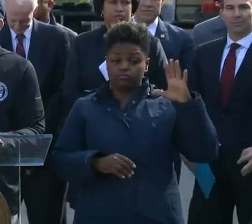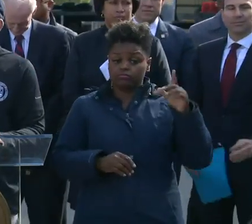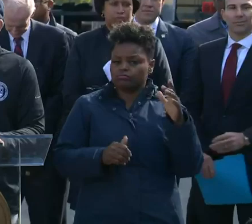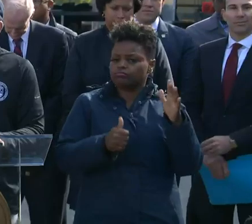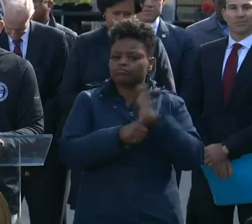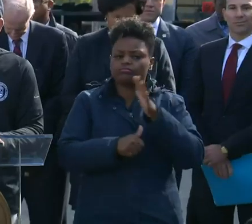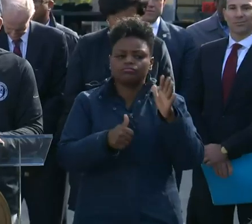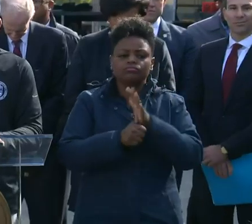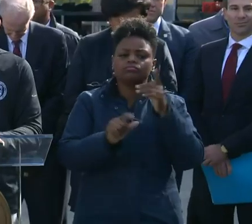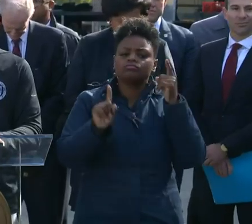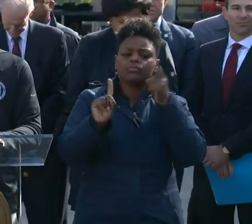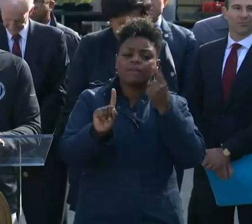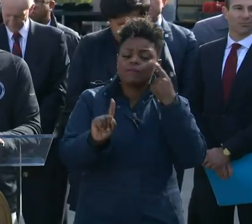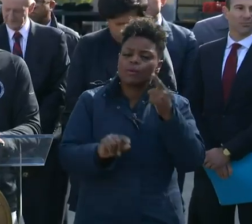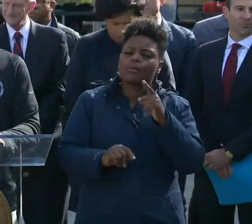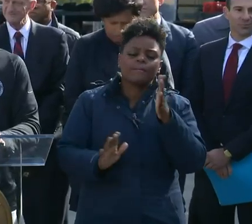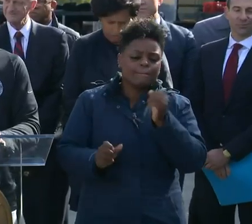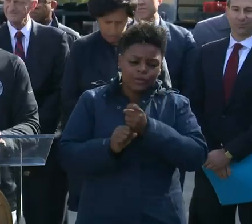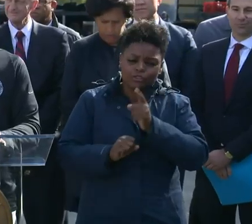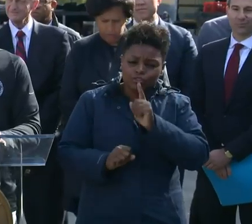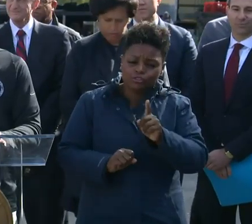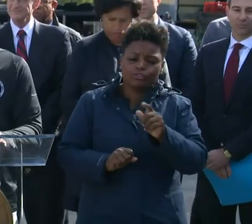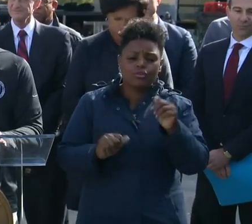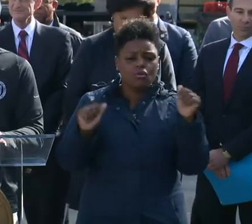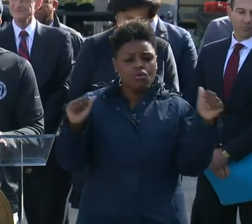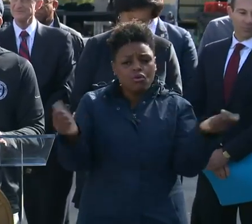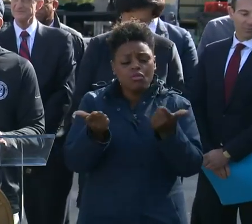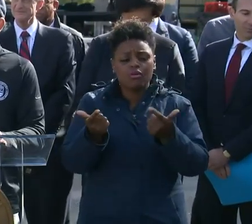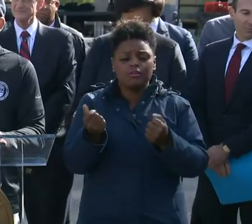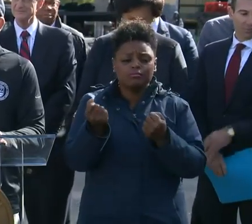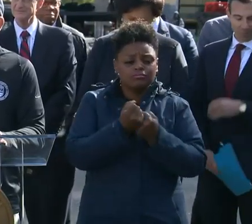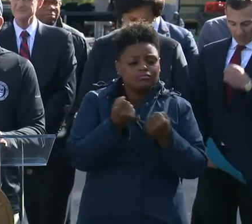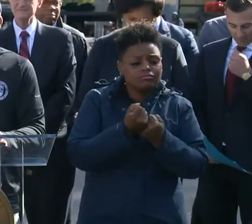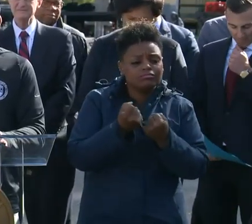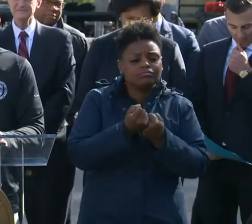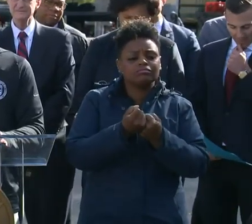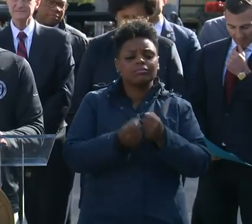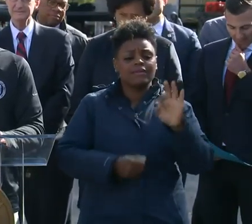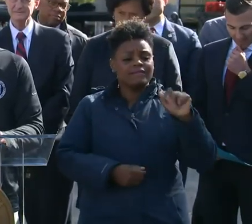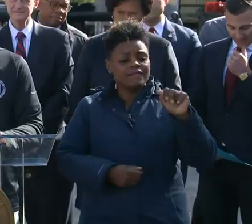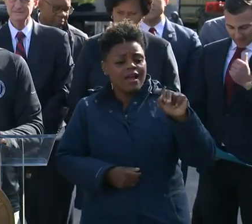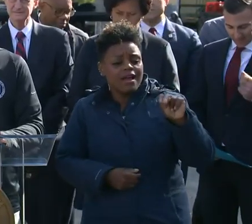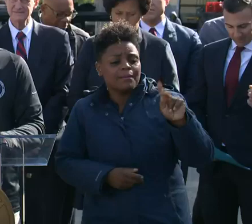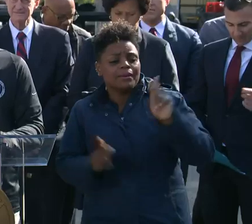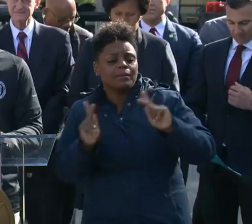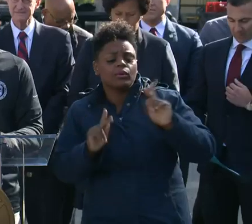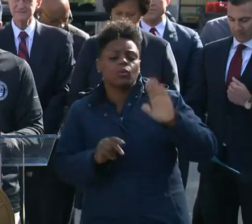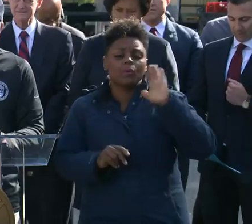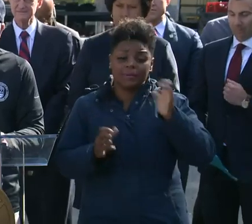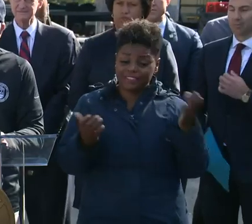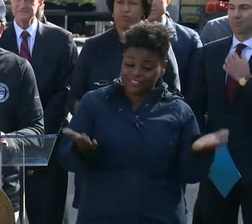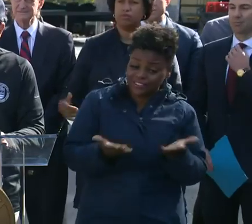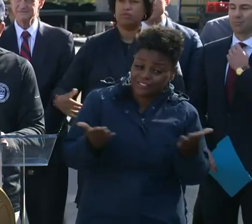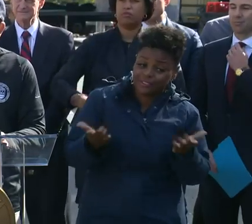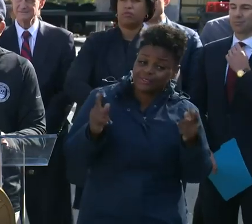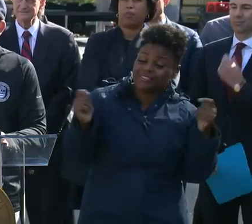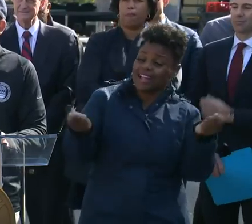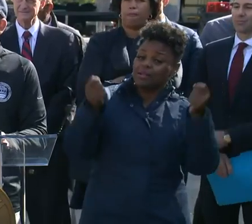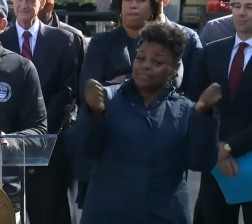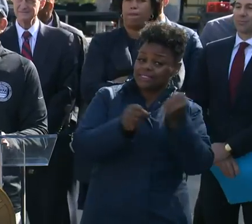that fans that heading down here will be able to do and celebrate and be here as safely and securely as